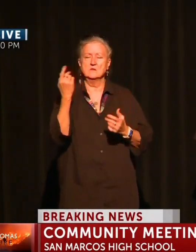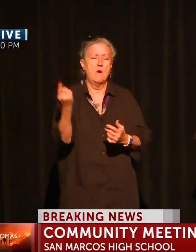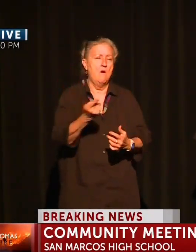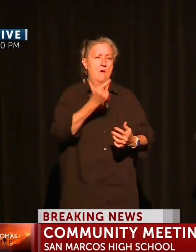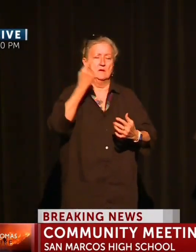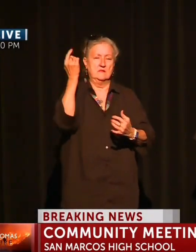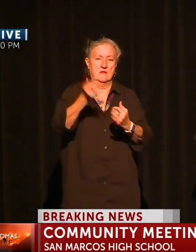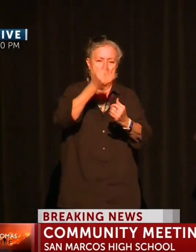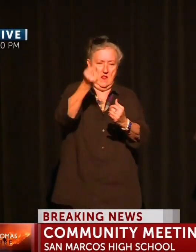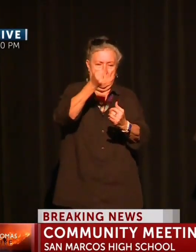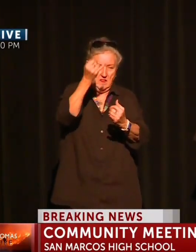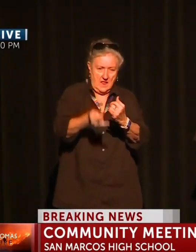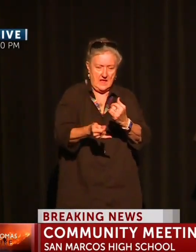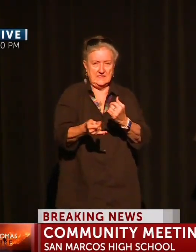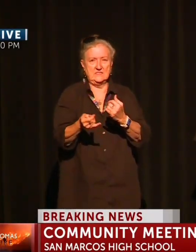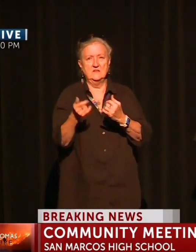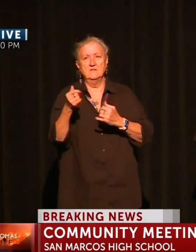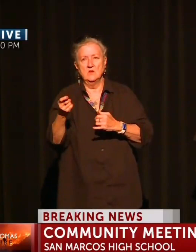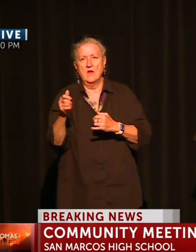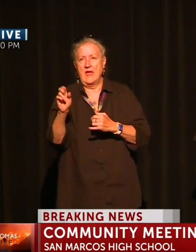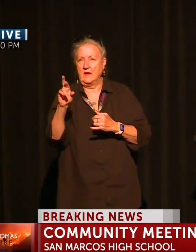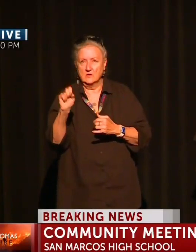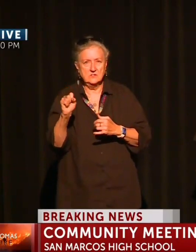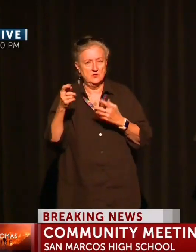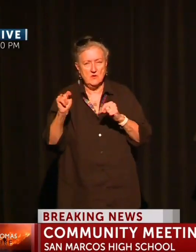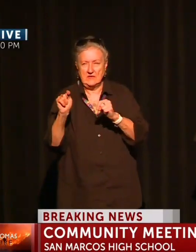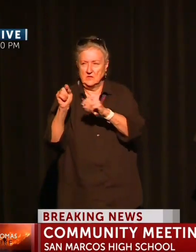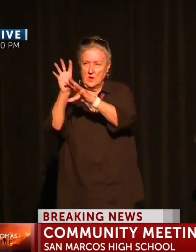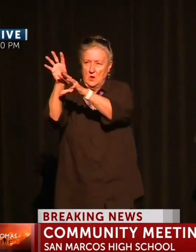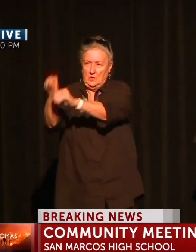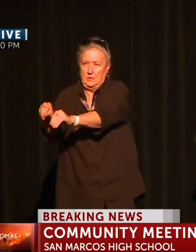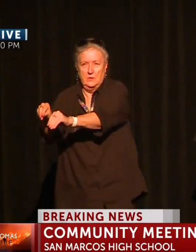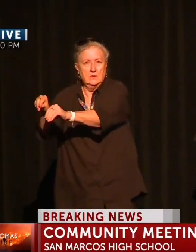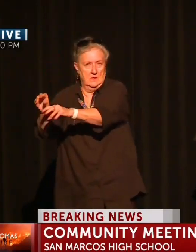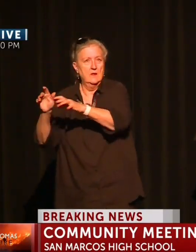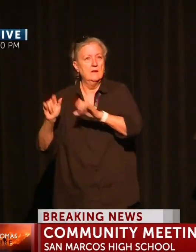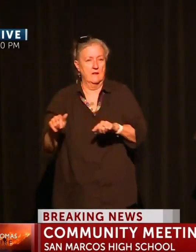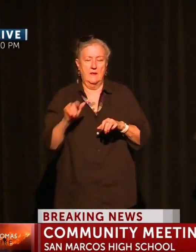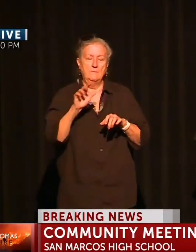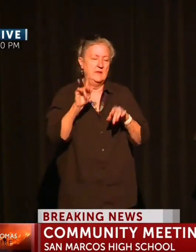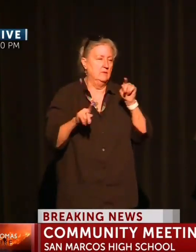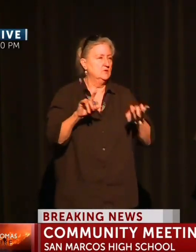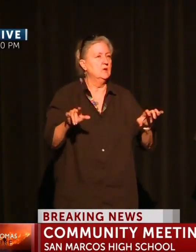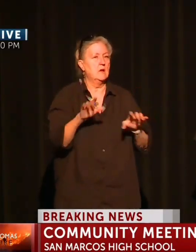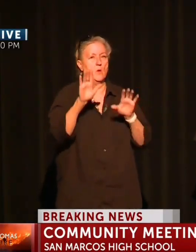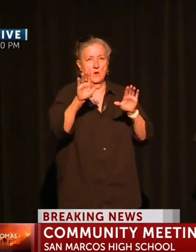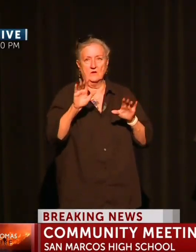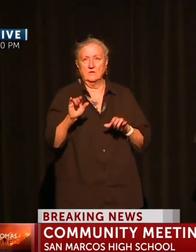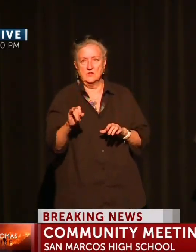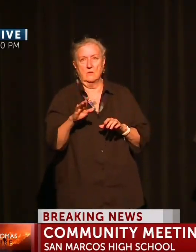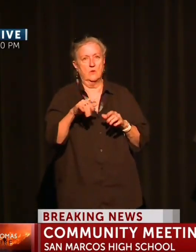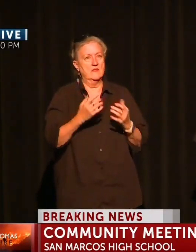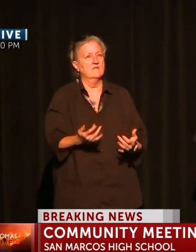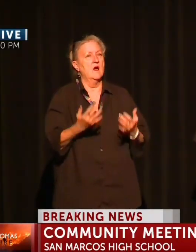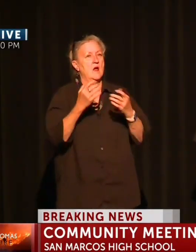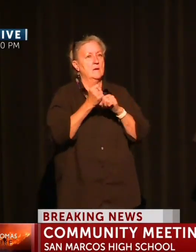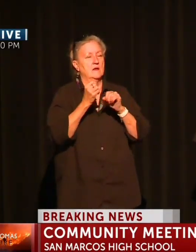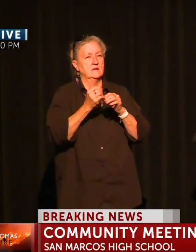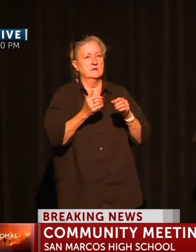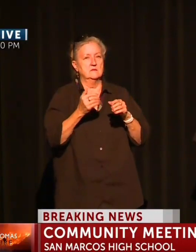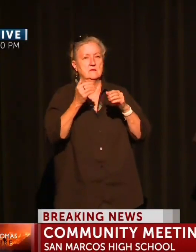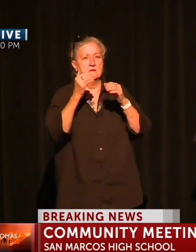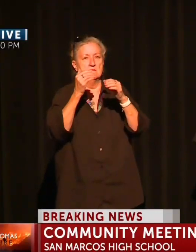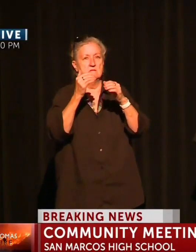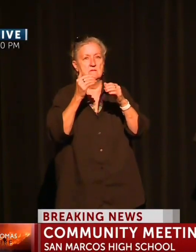last difficult acres that you're trying to get. The folks have done a tremendous job when the fire made its advances